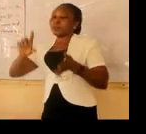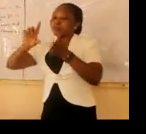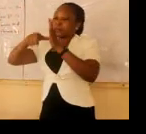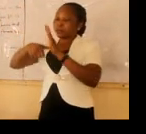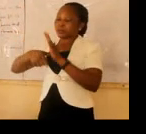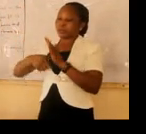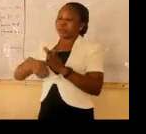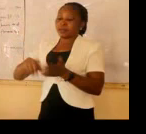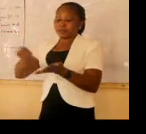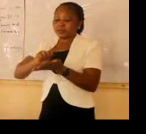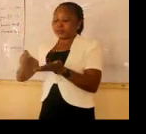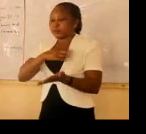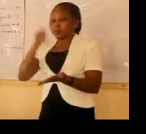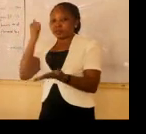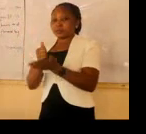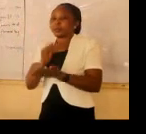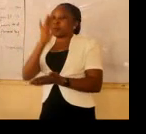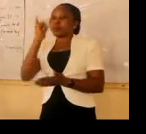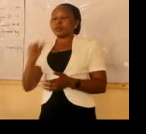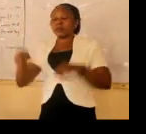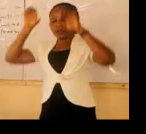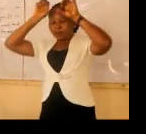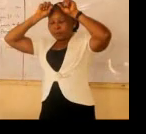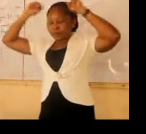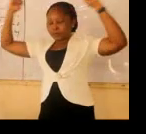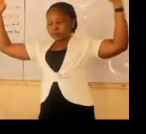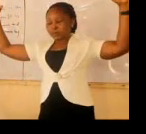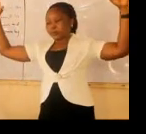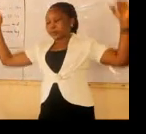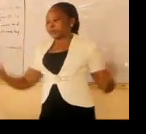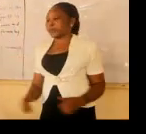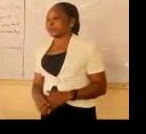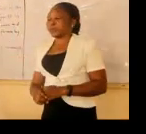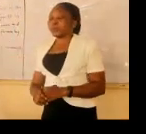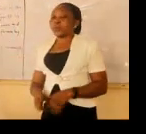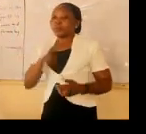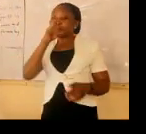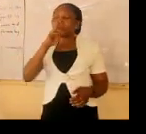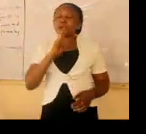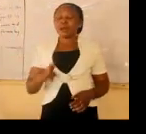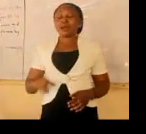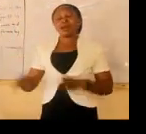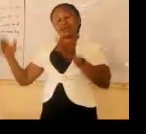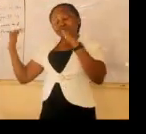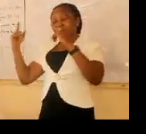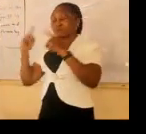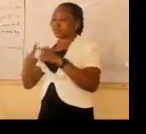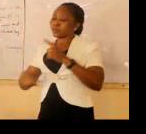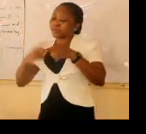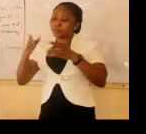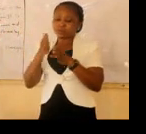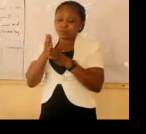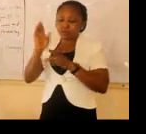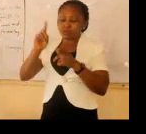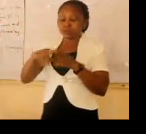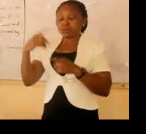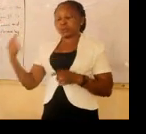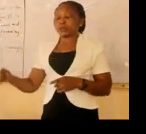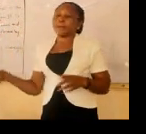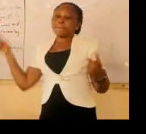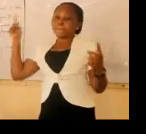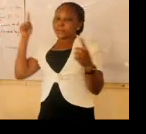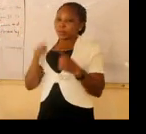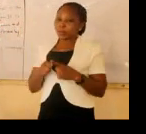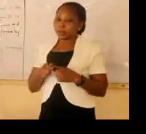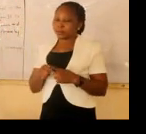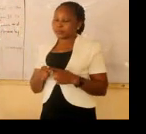said we should what? Define. So you're expected to go straight to the point. And remember, this time they even give you